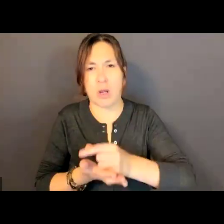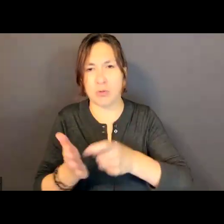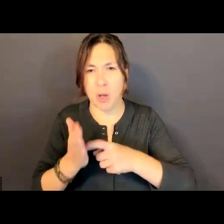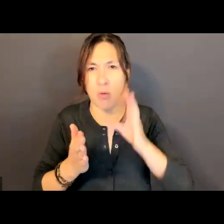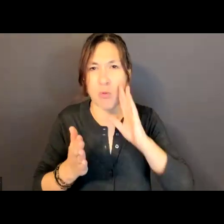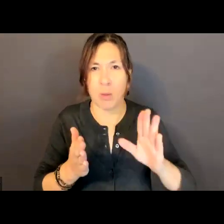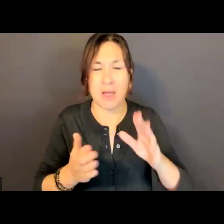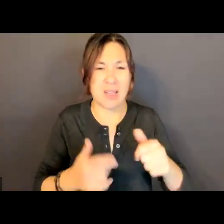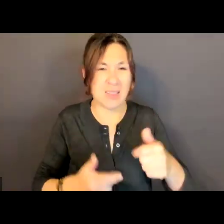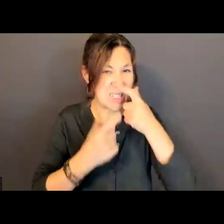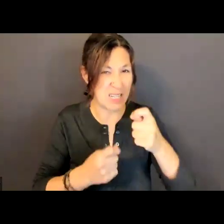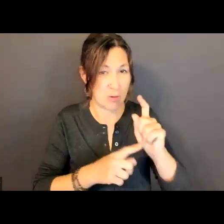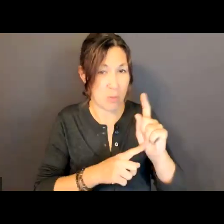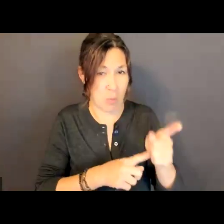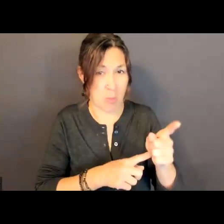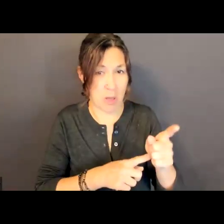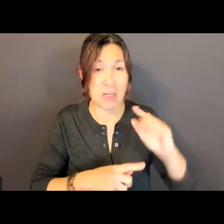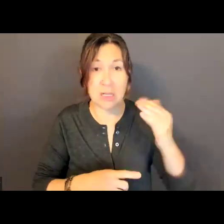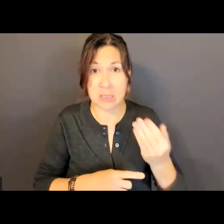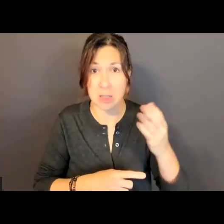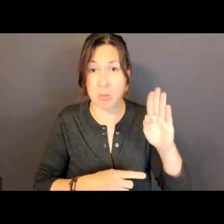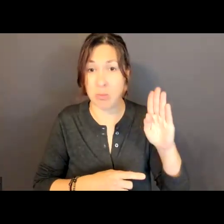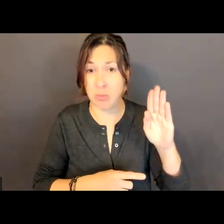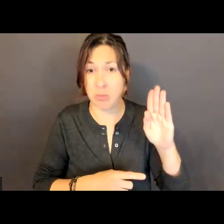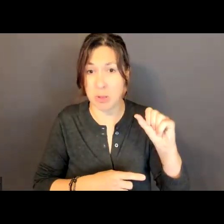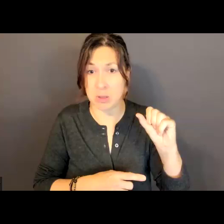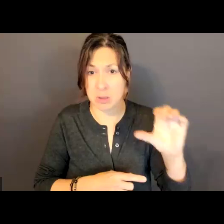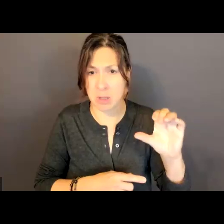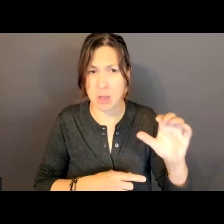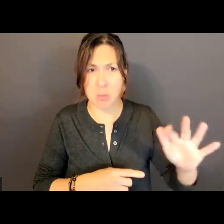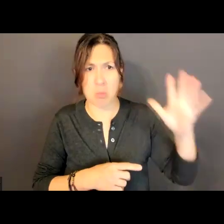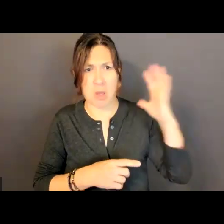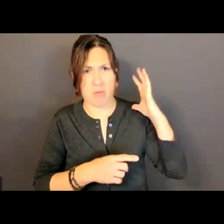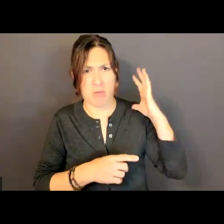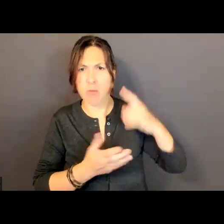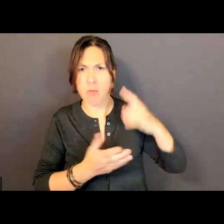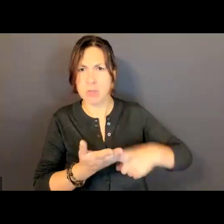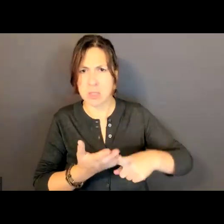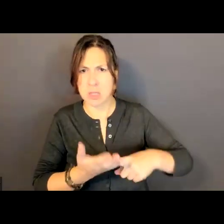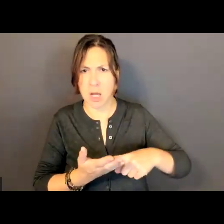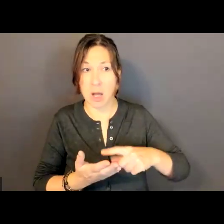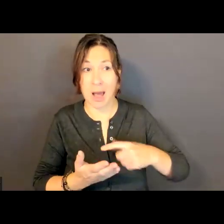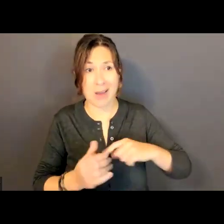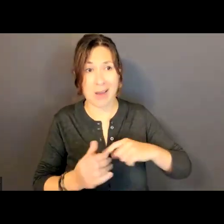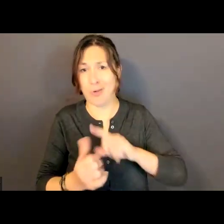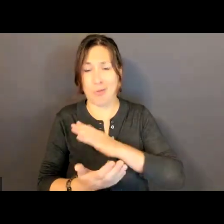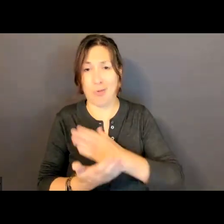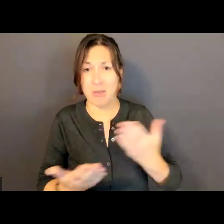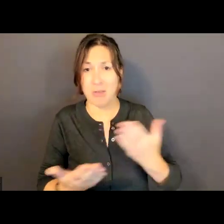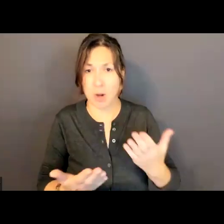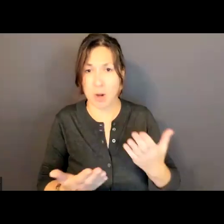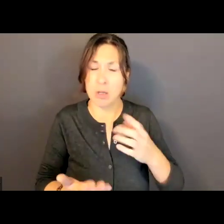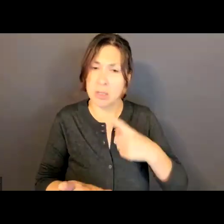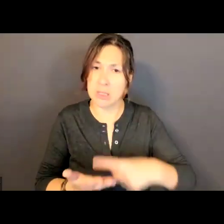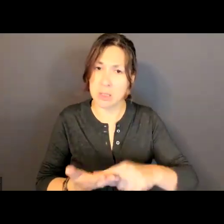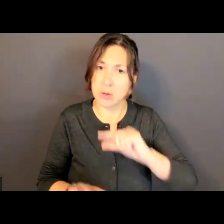moment that my understanding is this body did talk about, or at least when I got here, we were talking about graduation requirements that we were adopting. And so